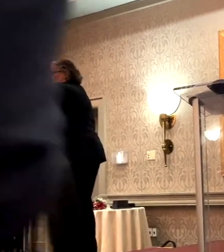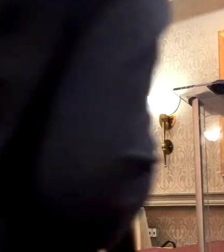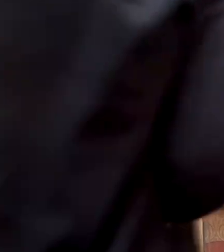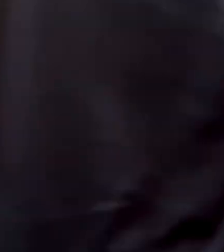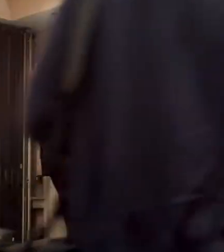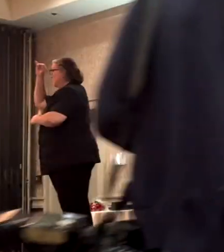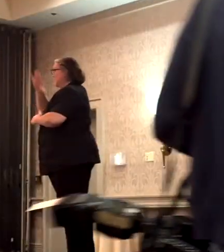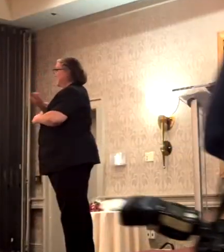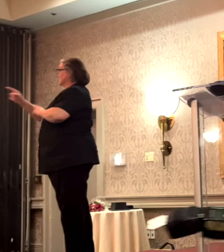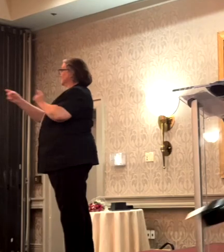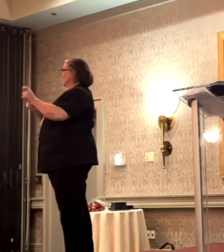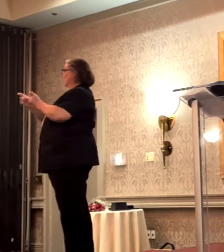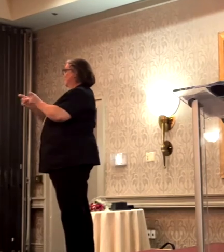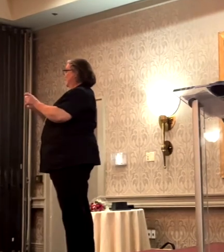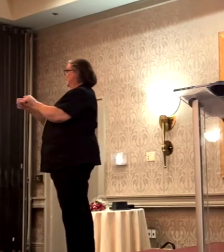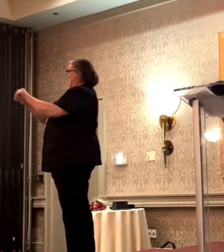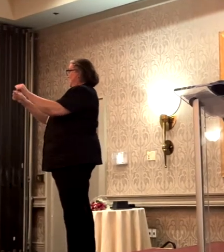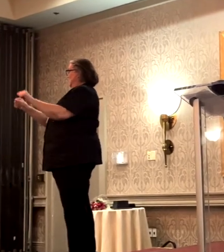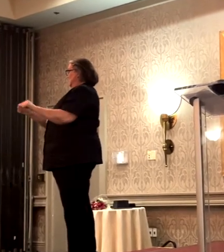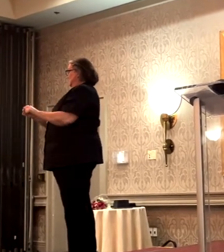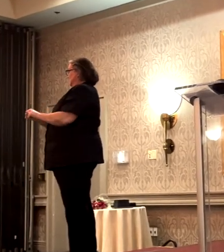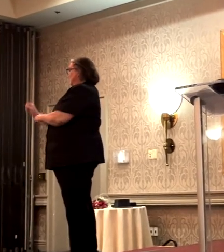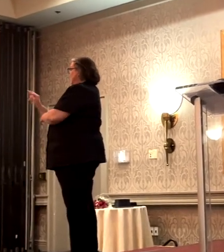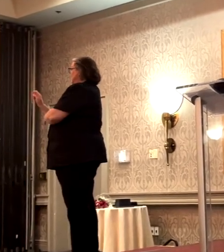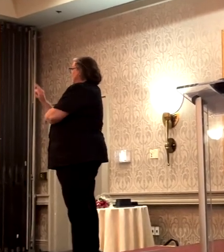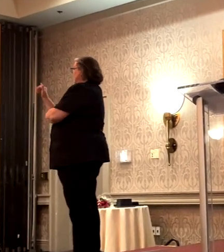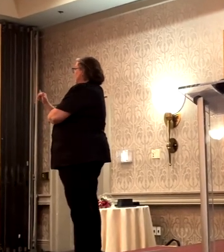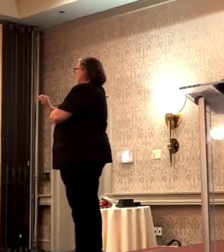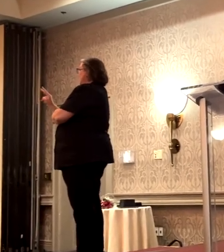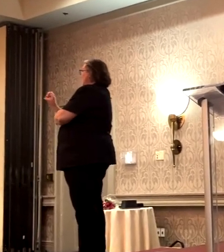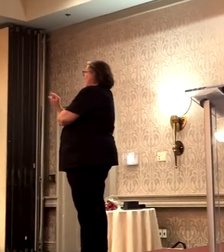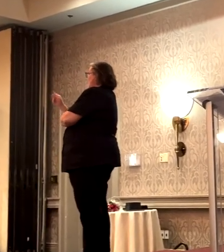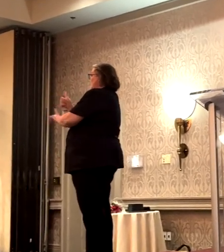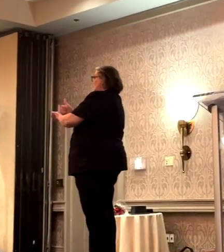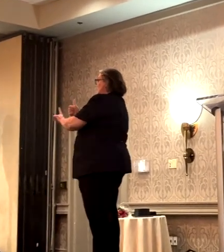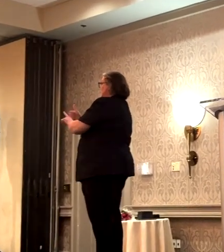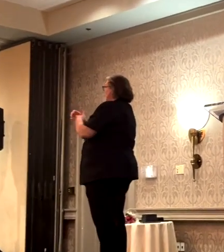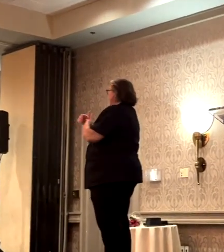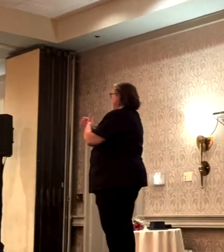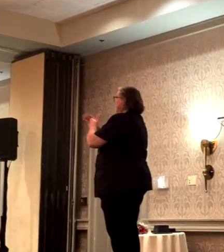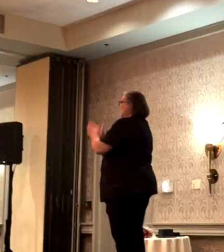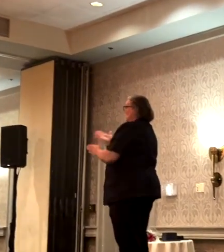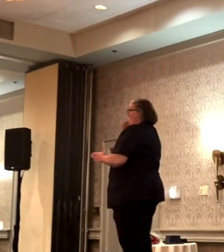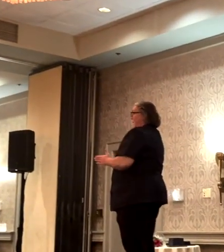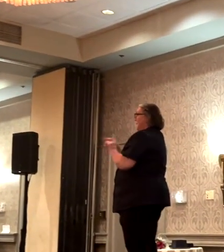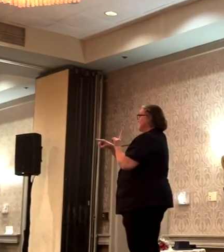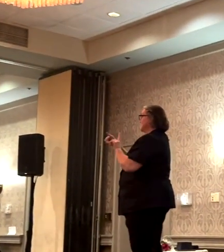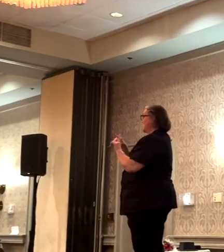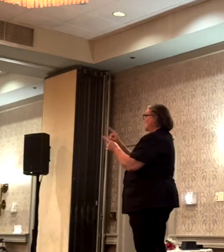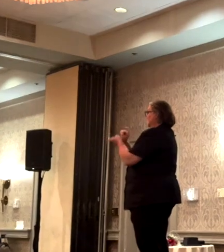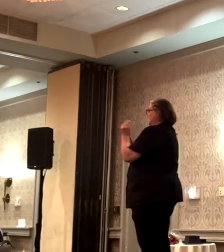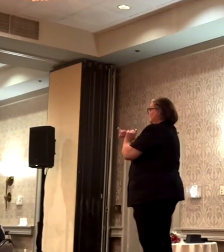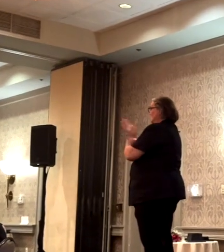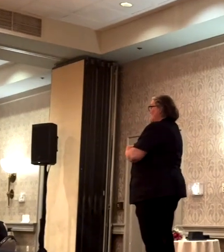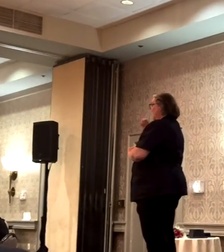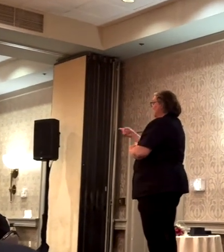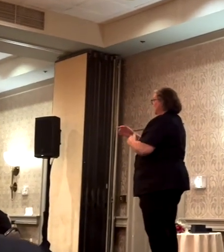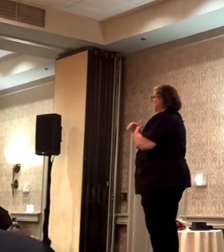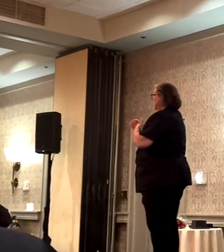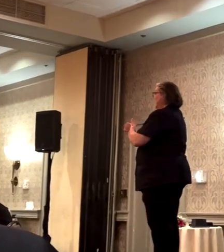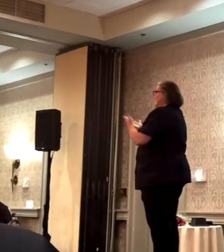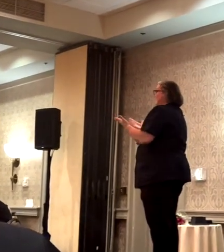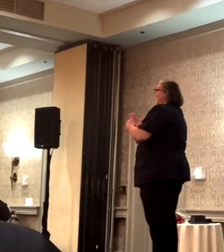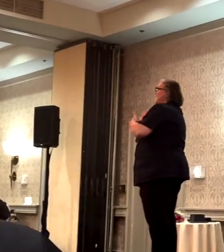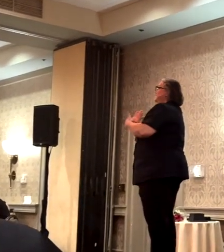territory. Nettie Vogel was in the forefront of positive change because she led